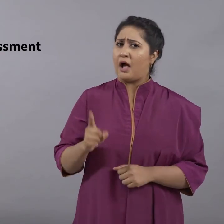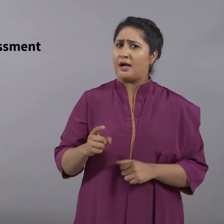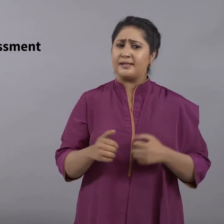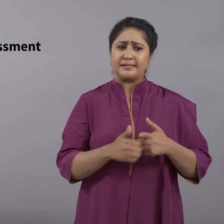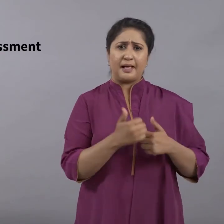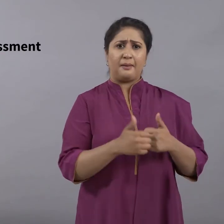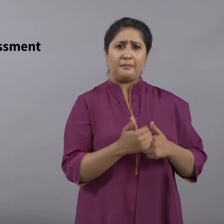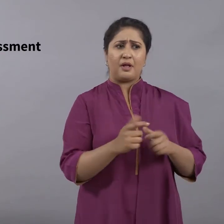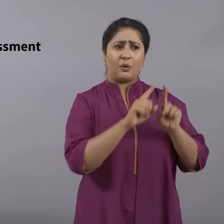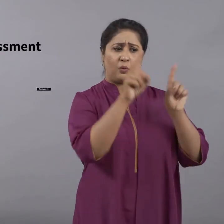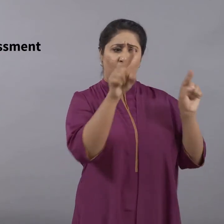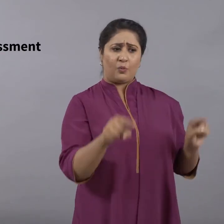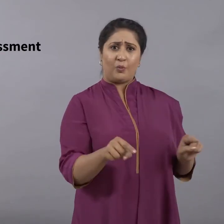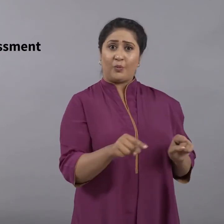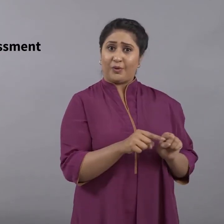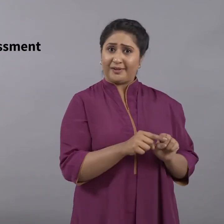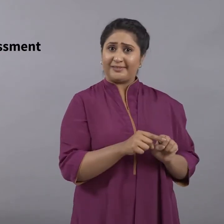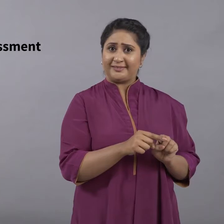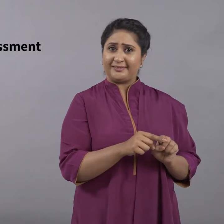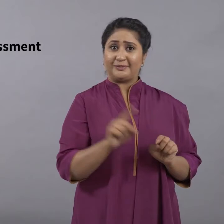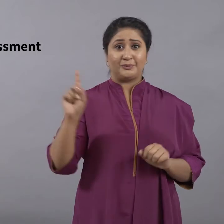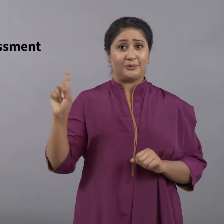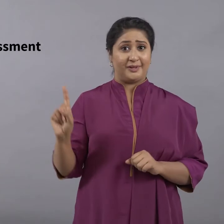Sentences Sample 1.